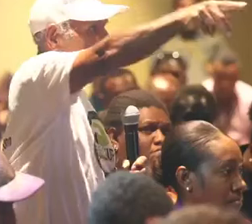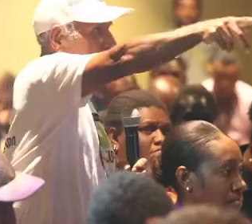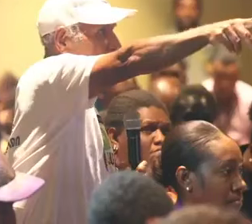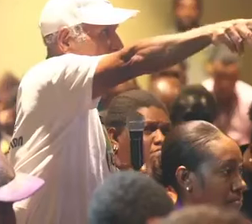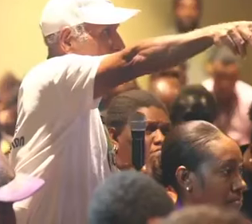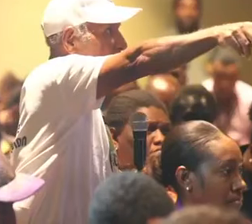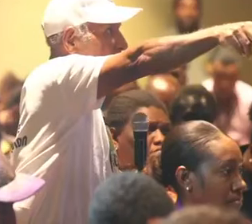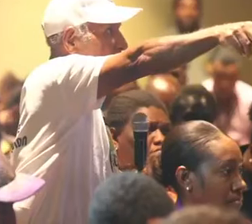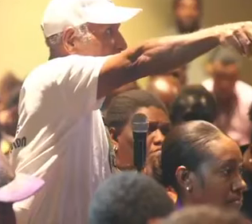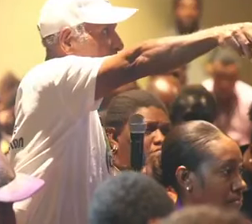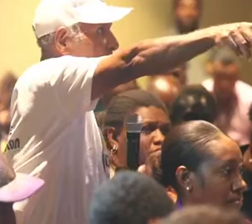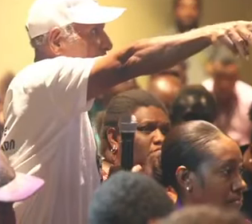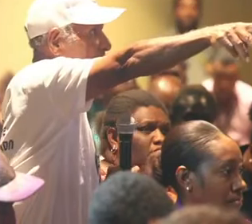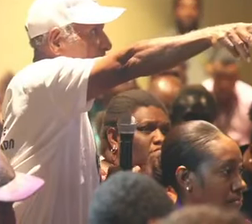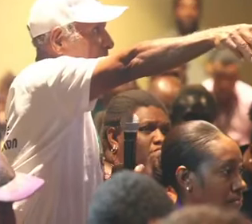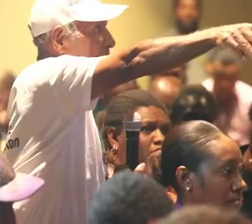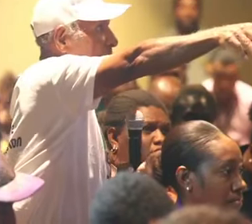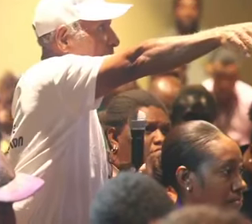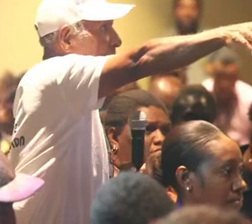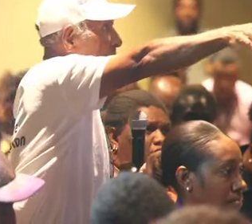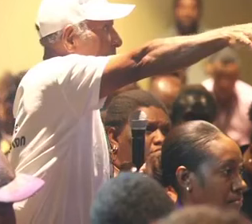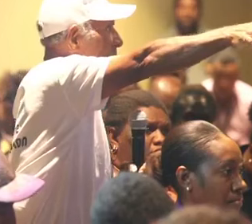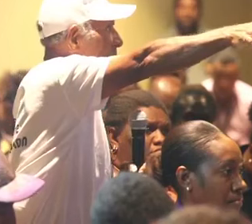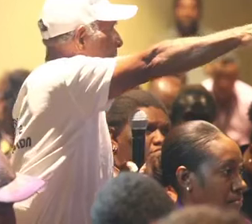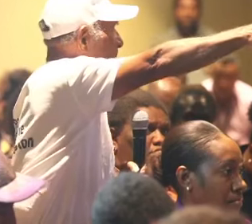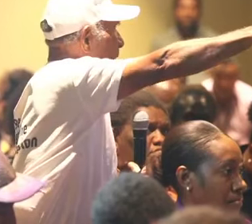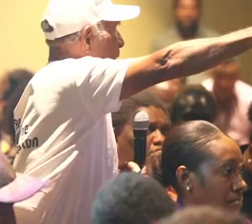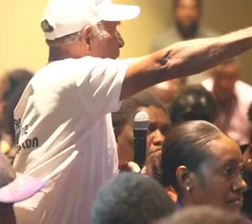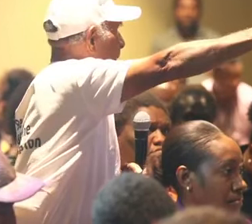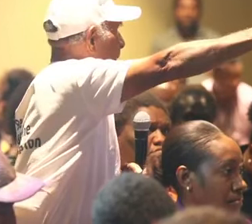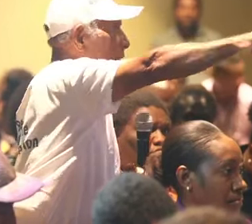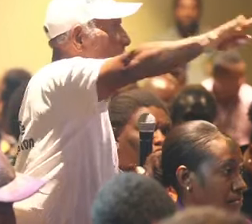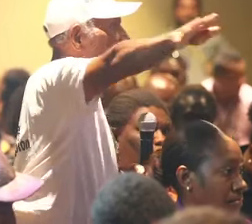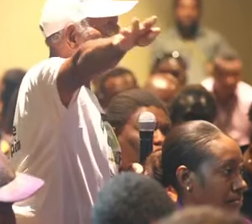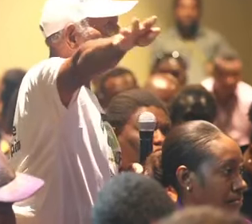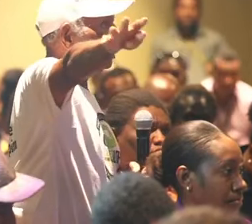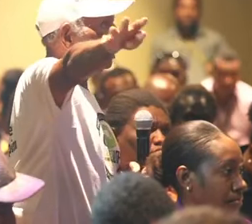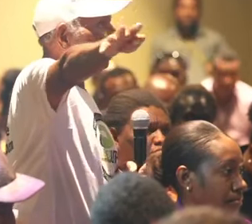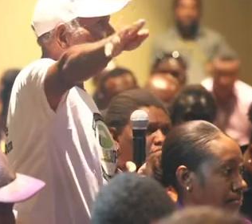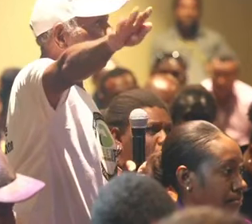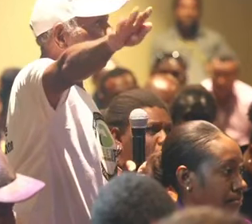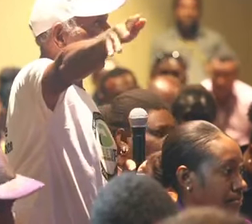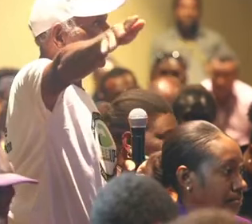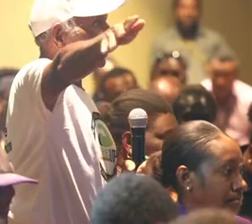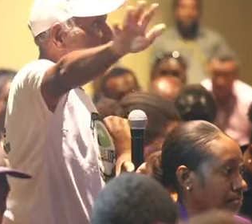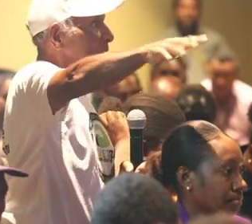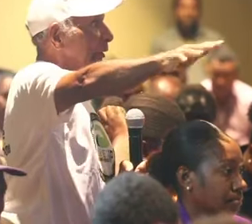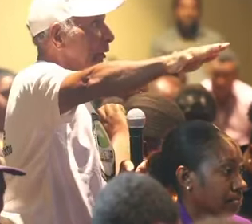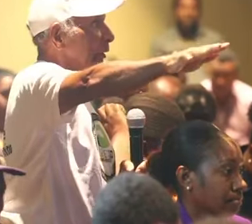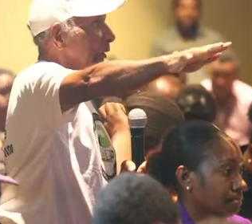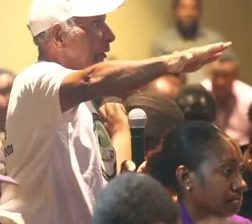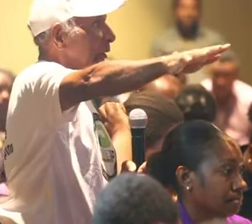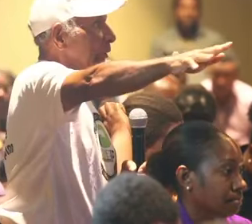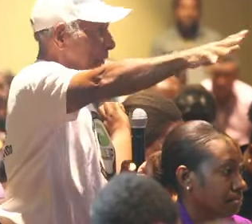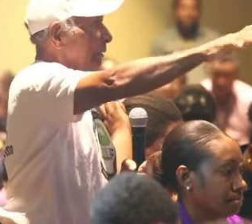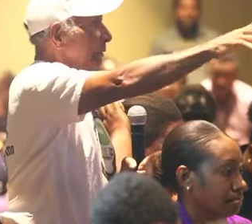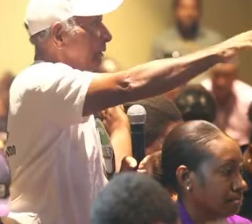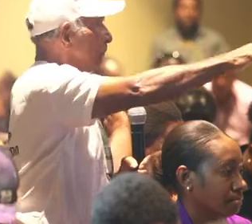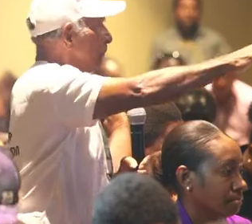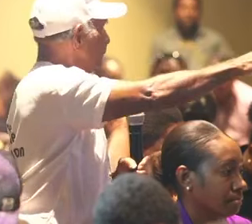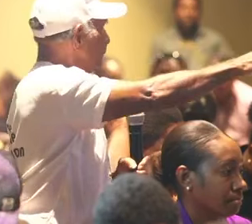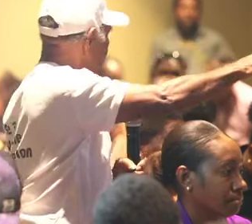You play sensible low 1985, yeah? 1985 we no come up good now. No God. Look